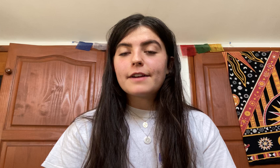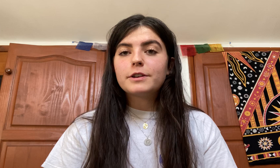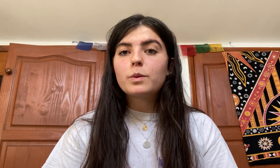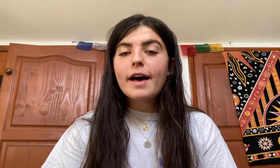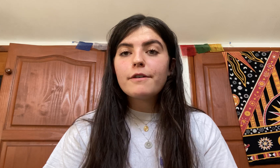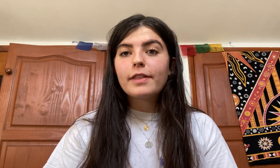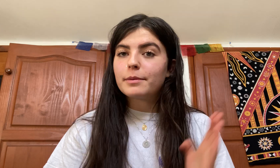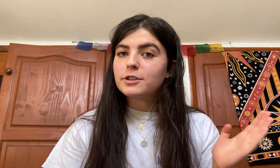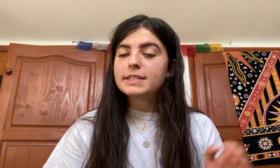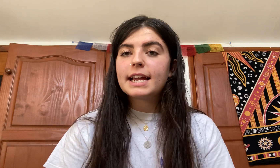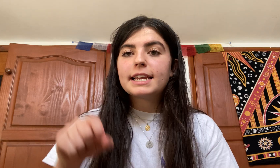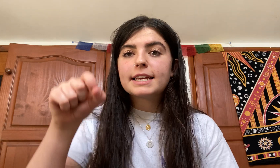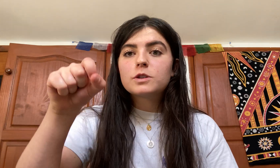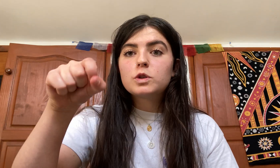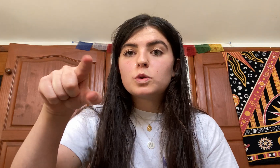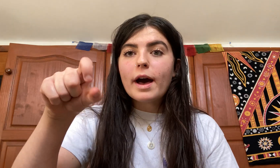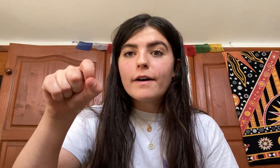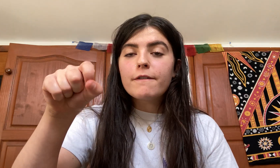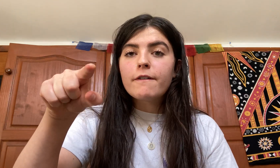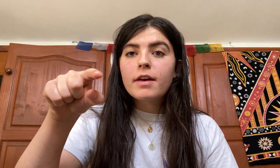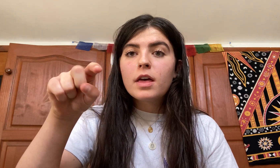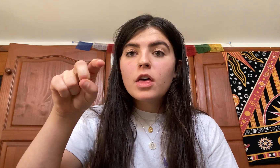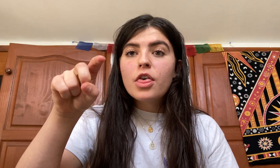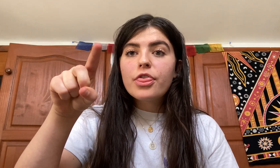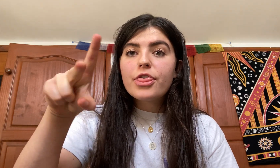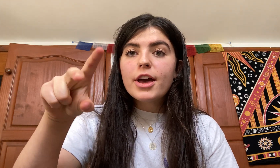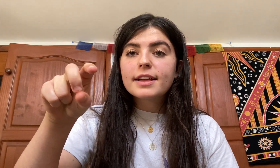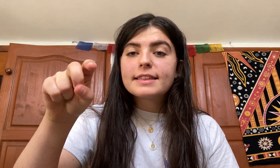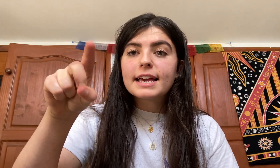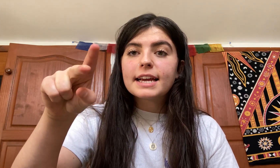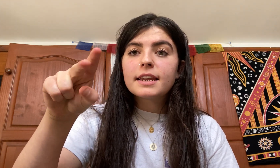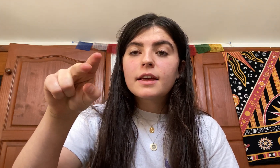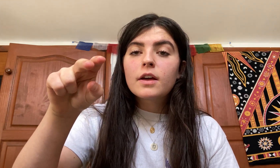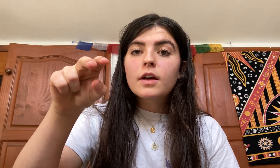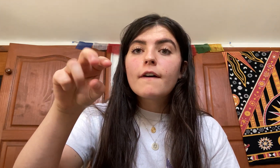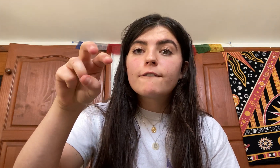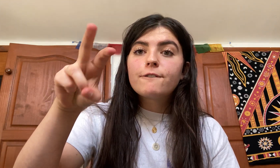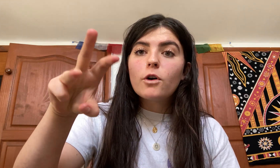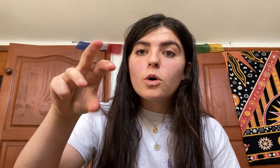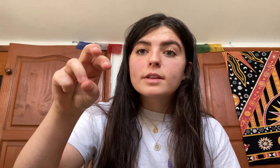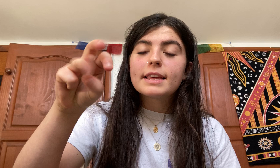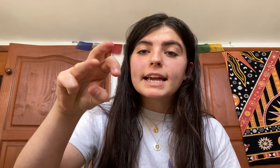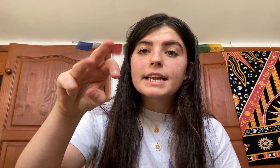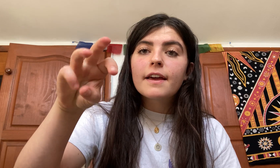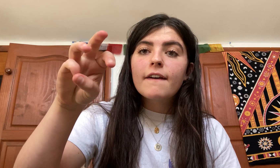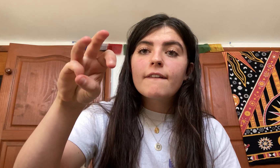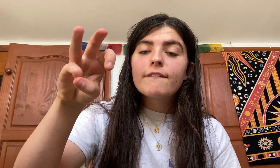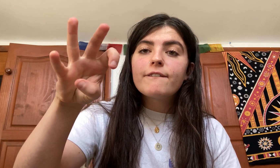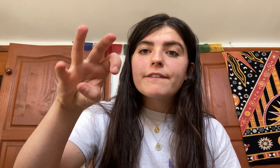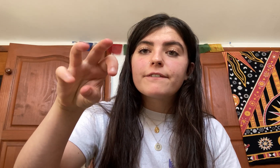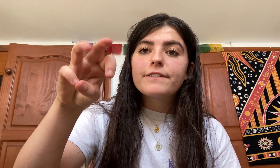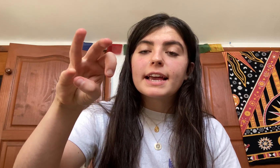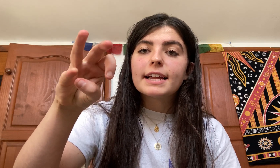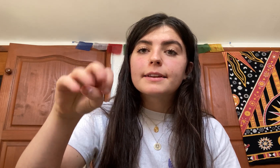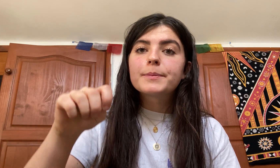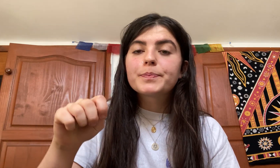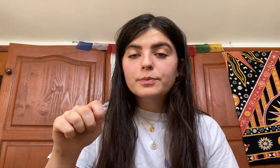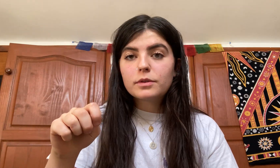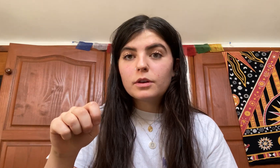for 12, like we've just seen, is 12, 13, 14, 15.